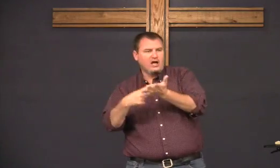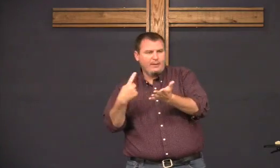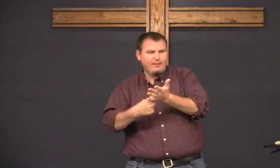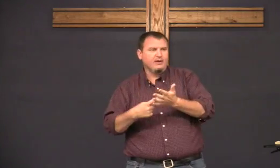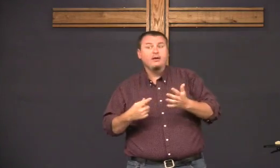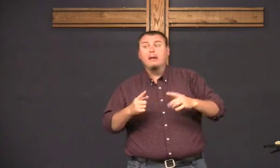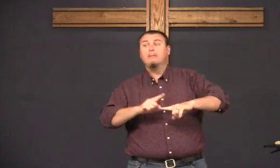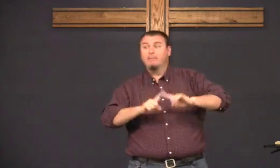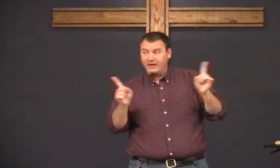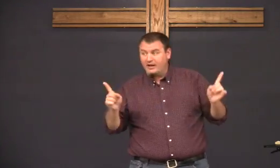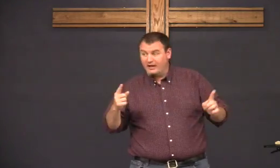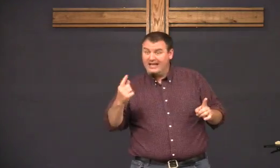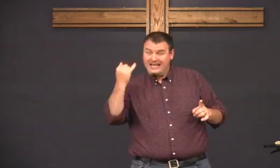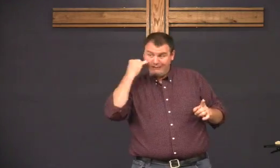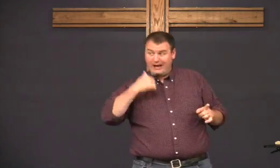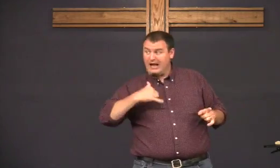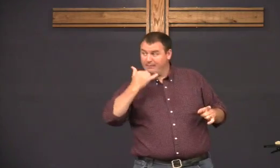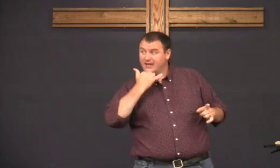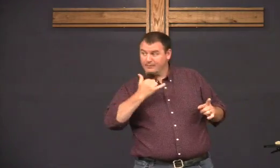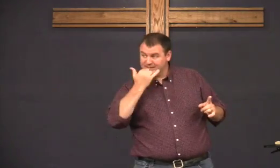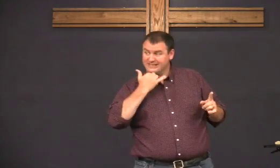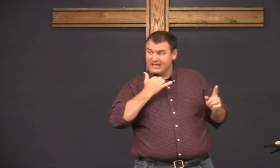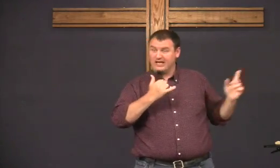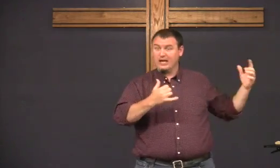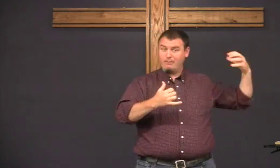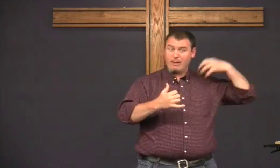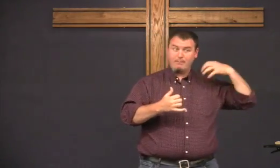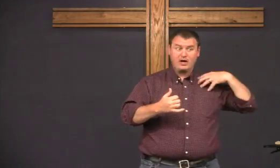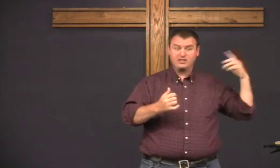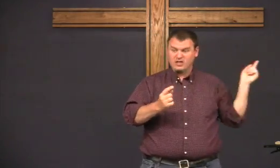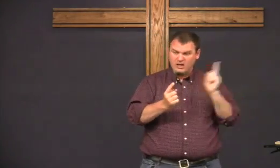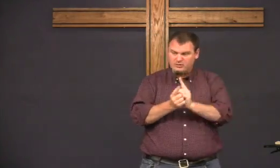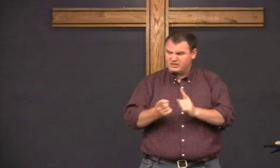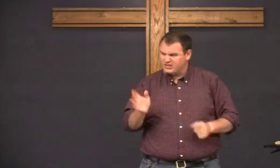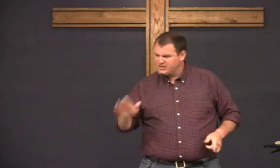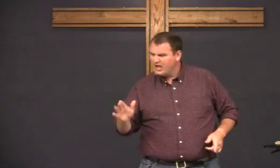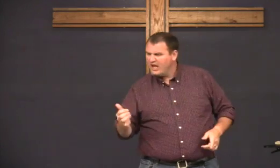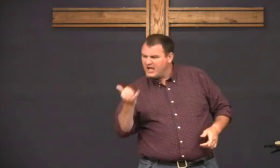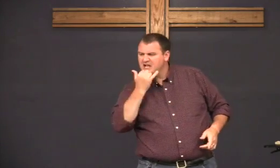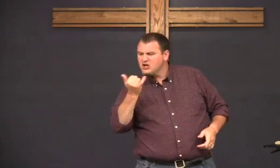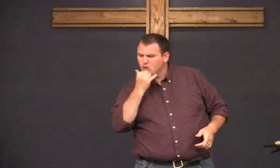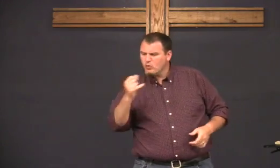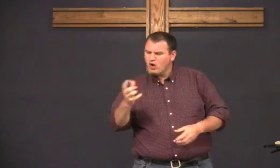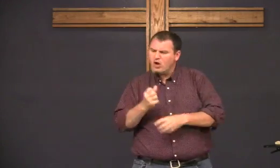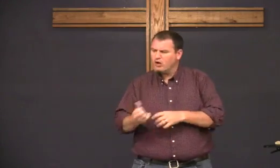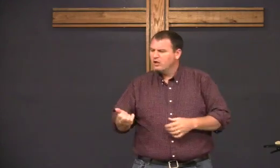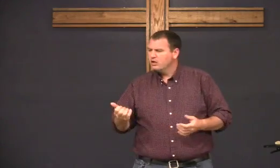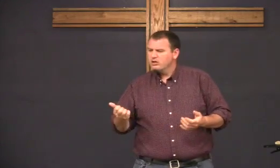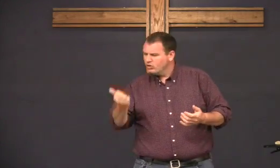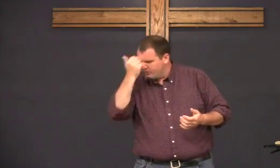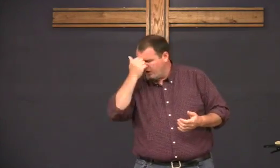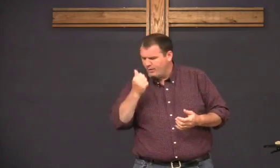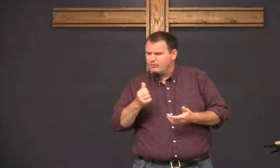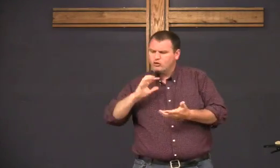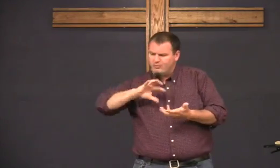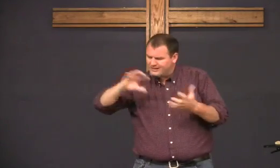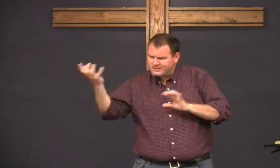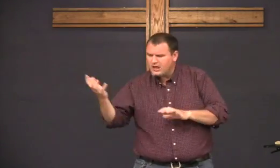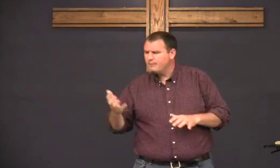topic. But if I make a mistake and my boss comes and says, hey, you're wrong, you're dumb, you messed